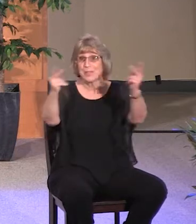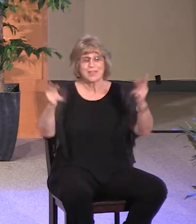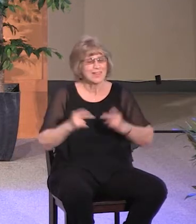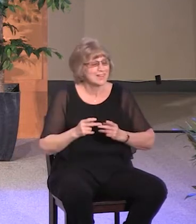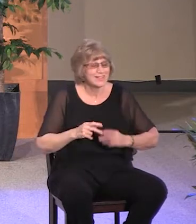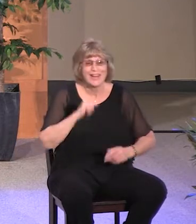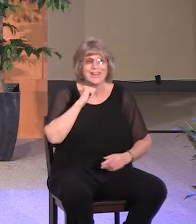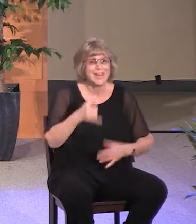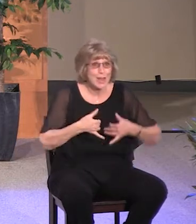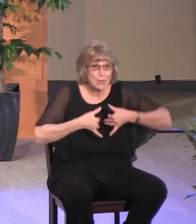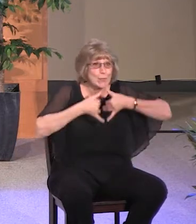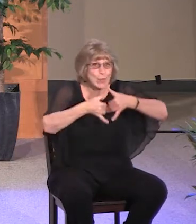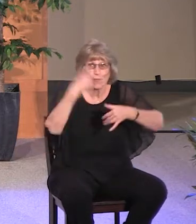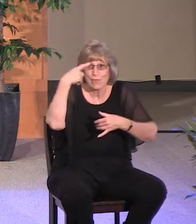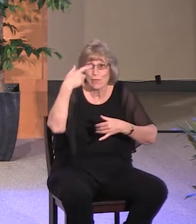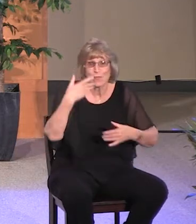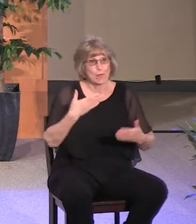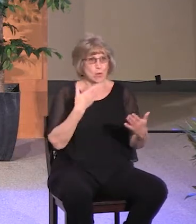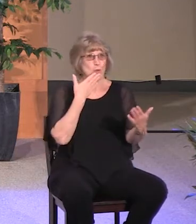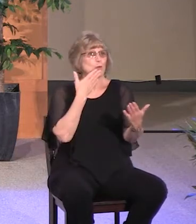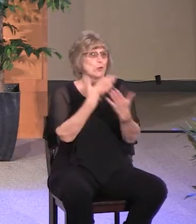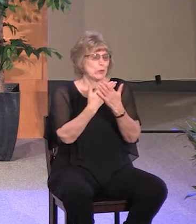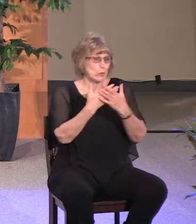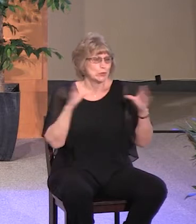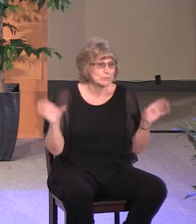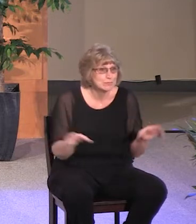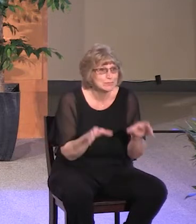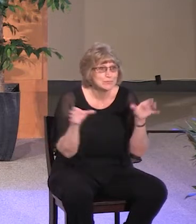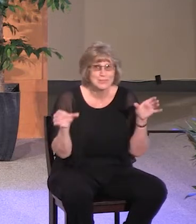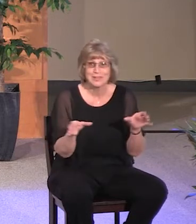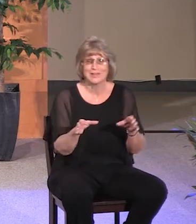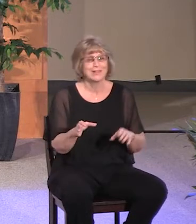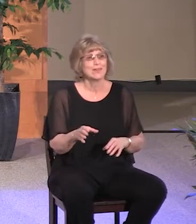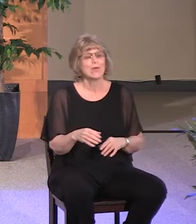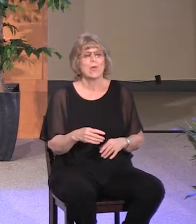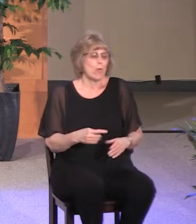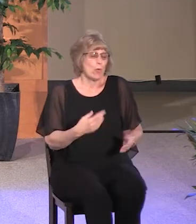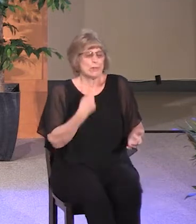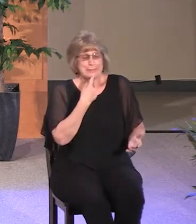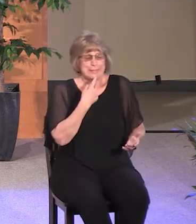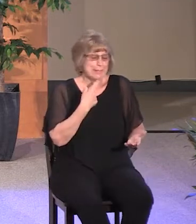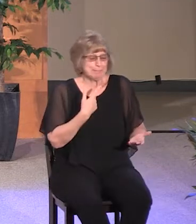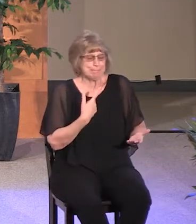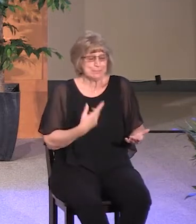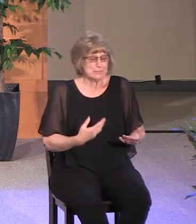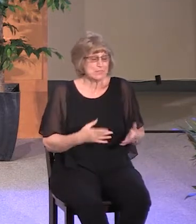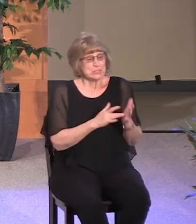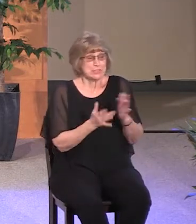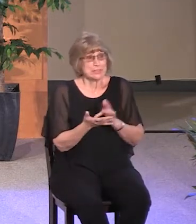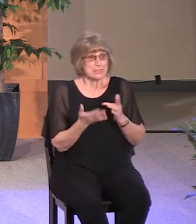reward for being good, or only reachable by saying the secret phrase, Jesus is my Savior,